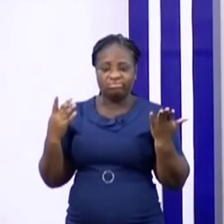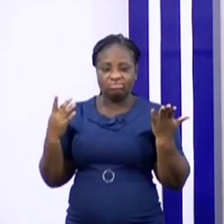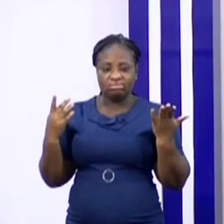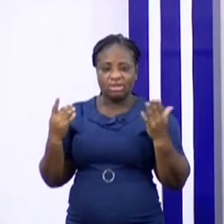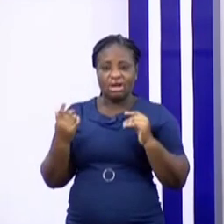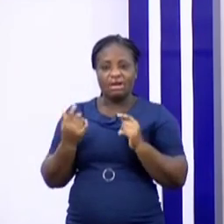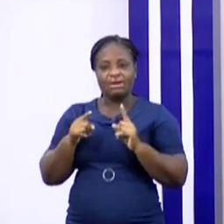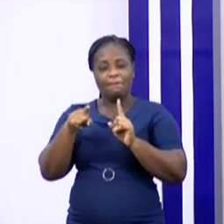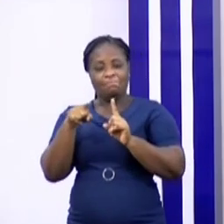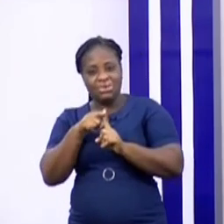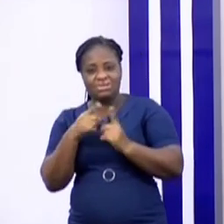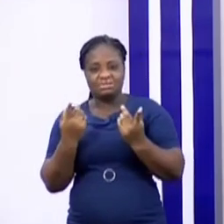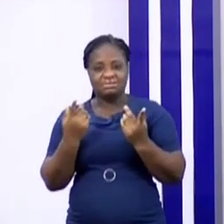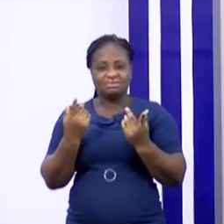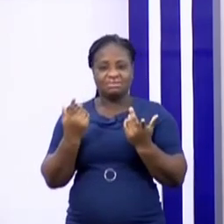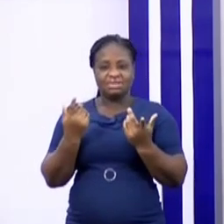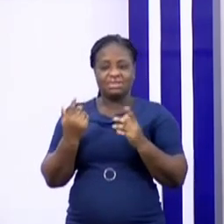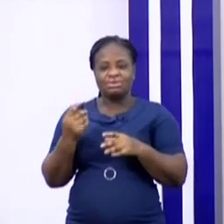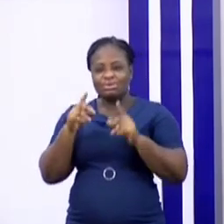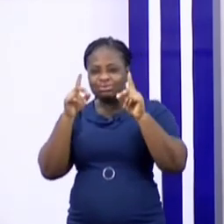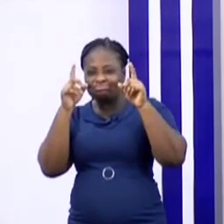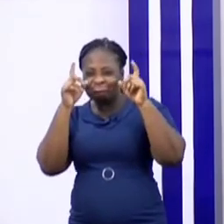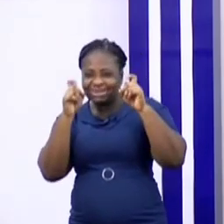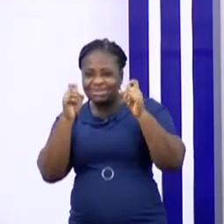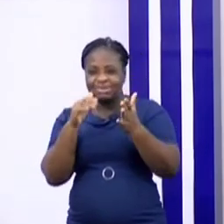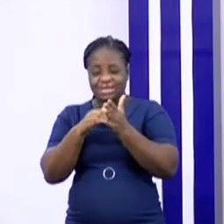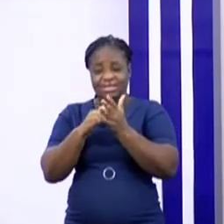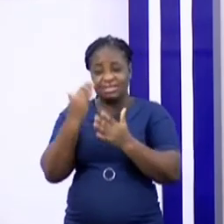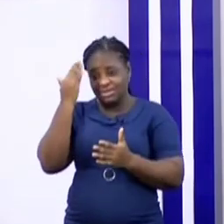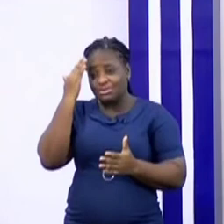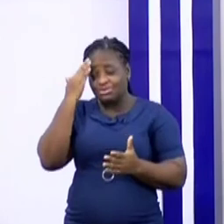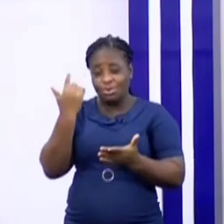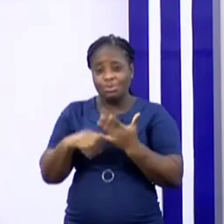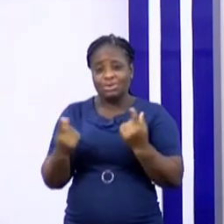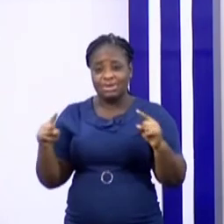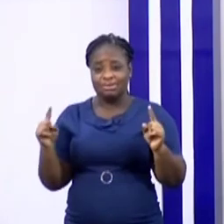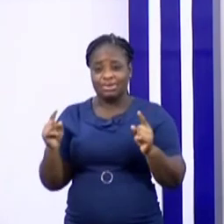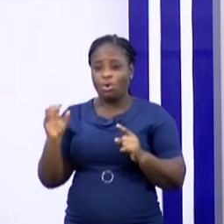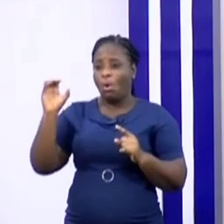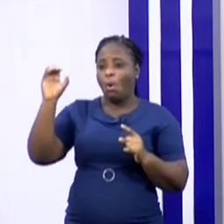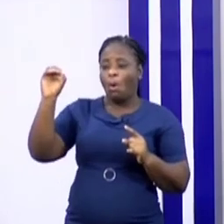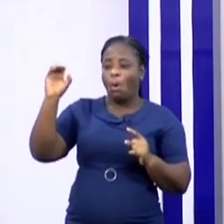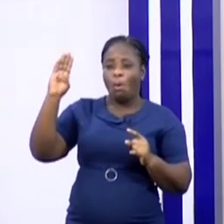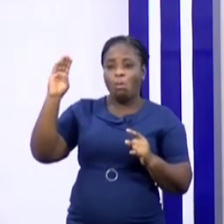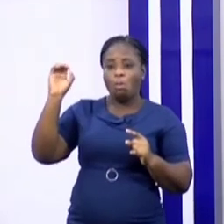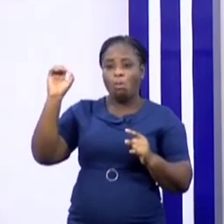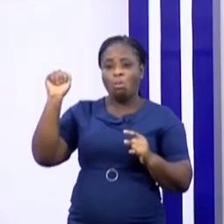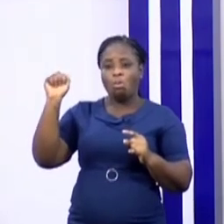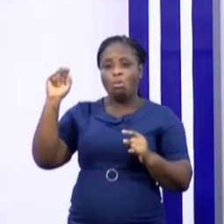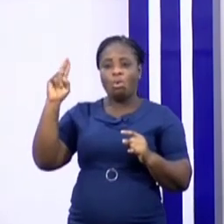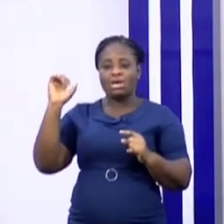and then positive, and then we have also put him on treatment to see how it goes. Obuasi has 2 cases, and they are all being